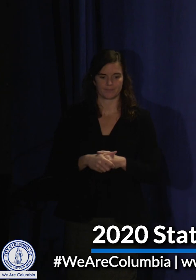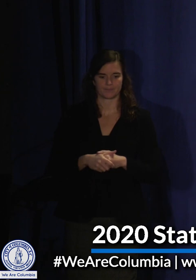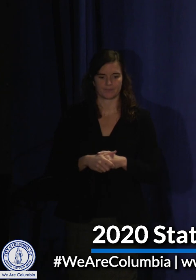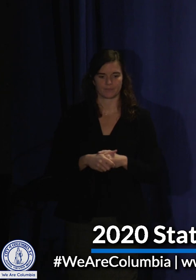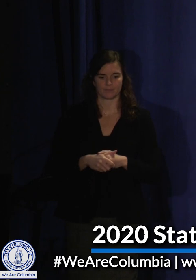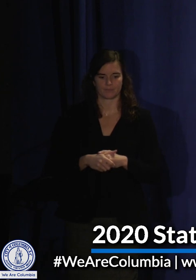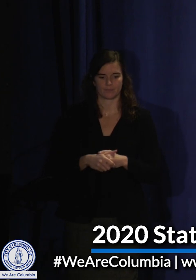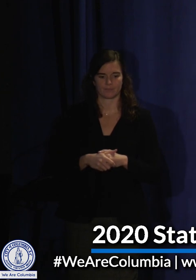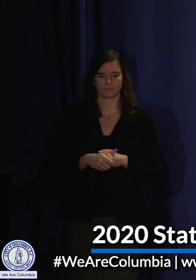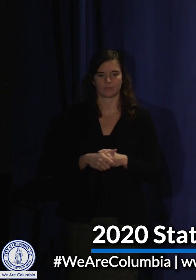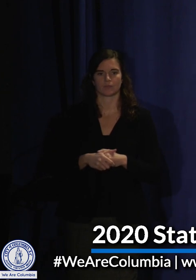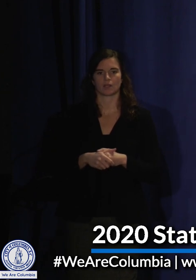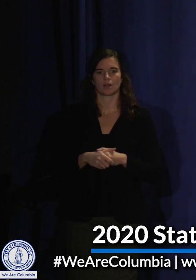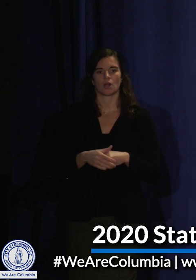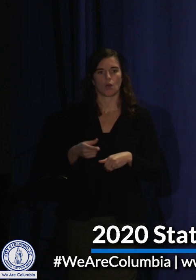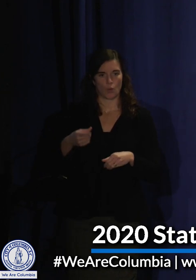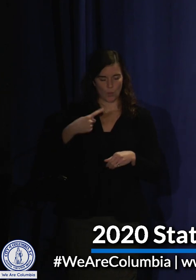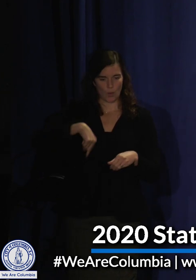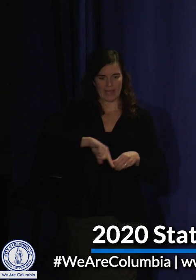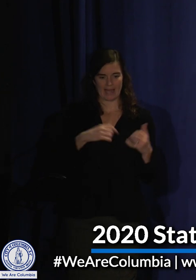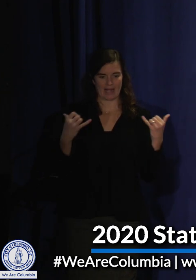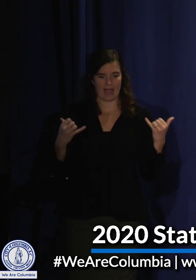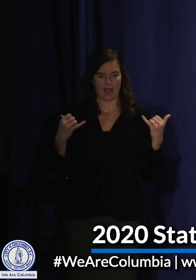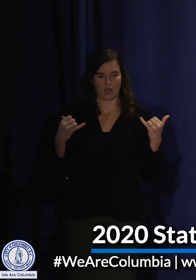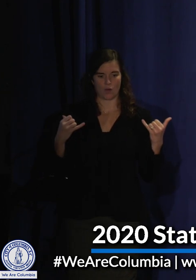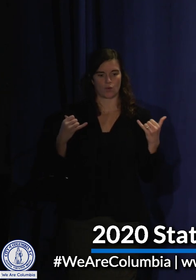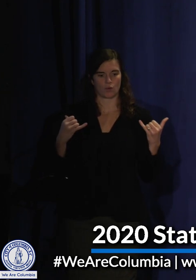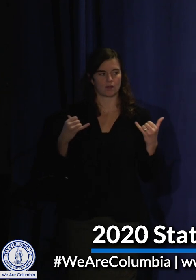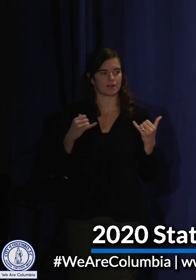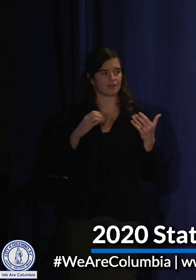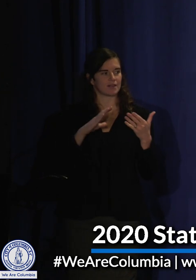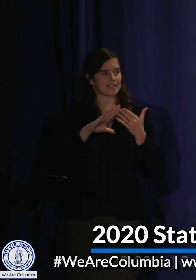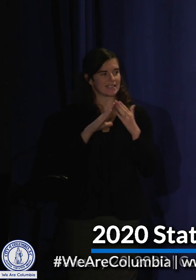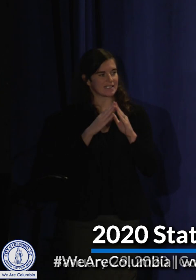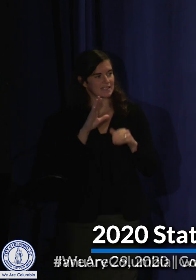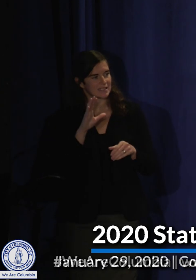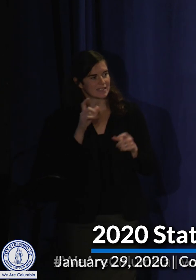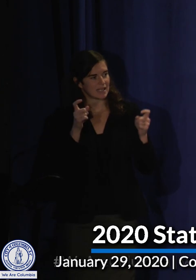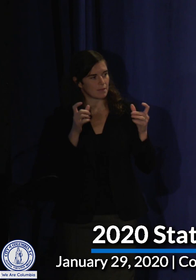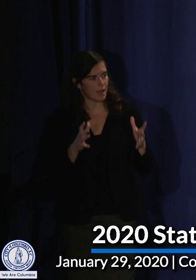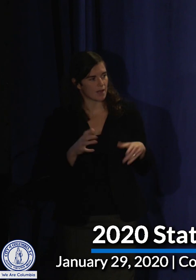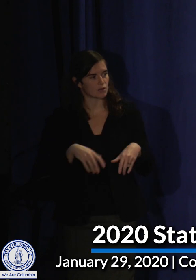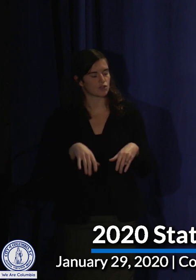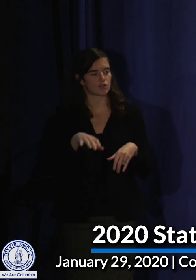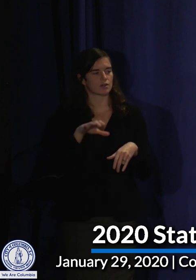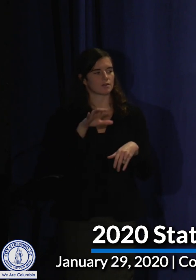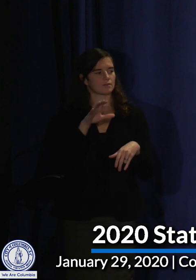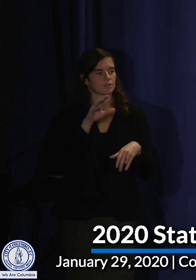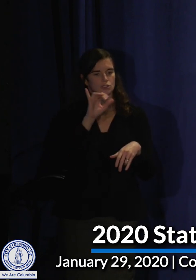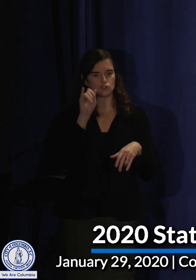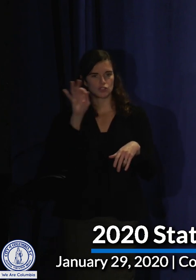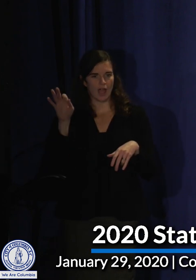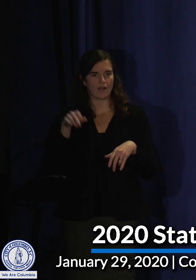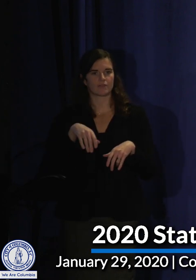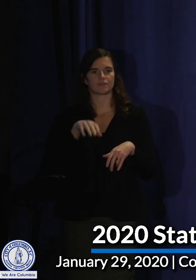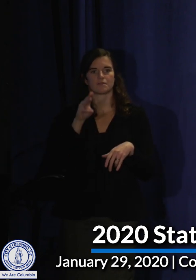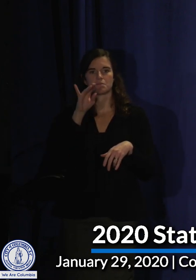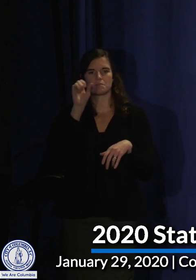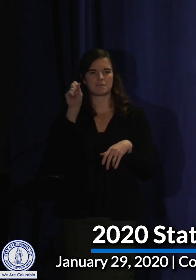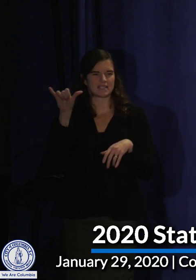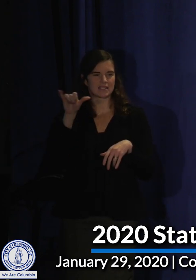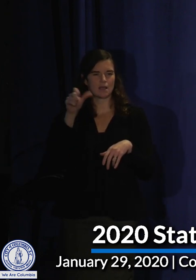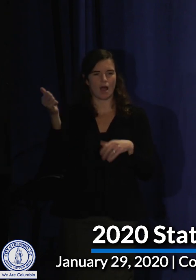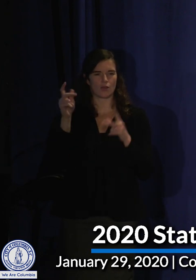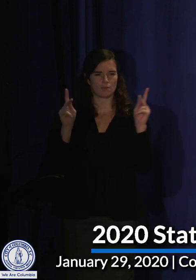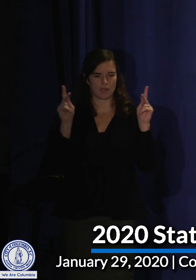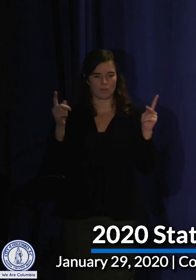We've incurred, Madam City Manager, Jeff, Missy, and others, budget surpluses in